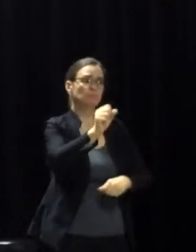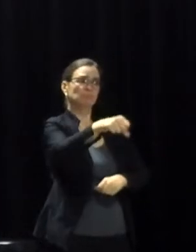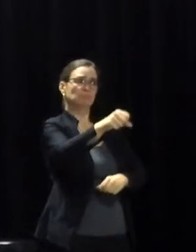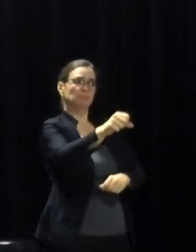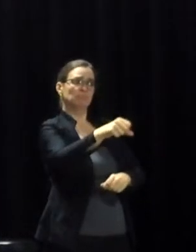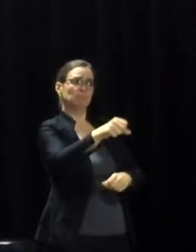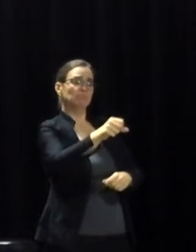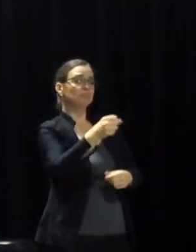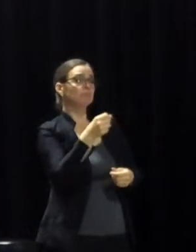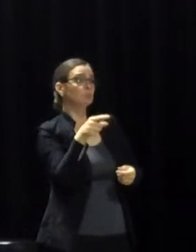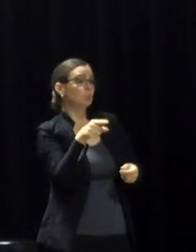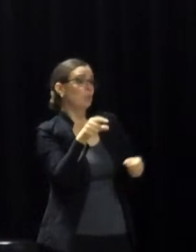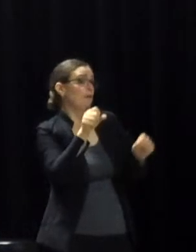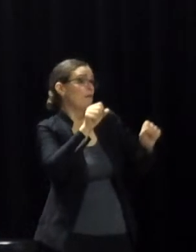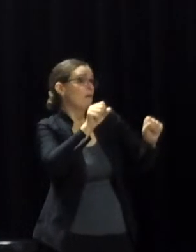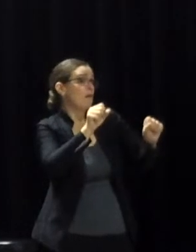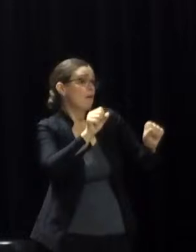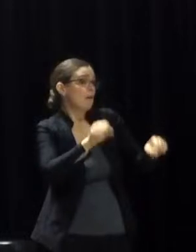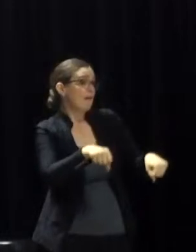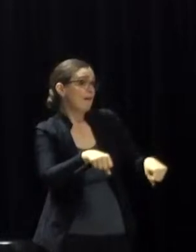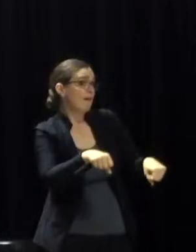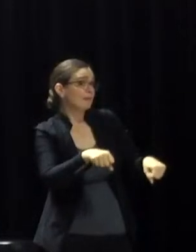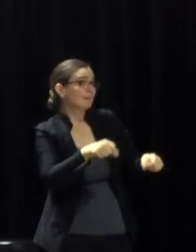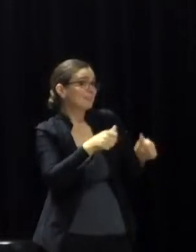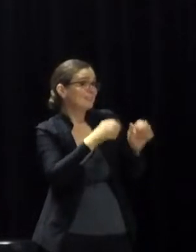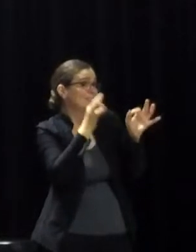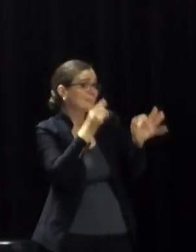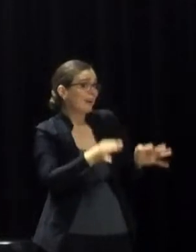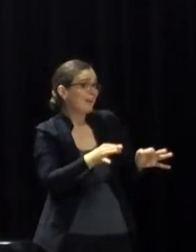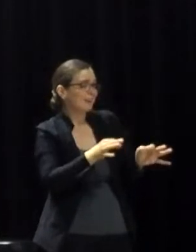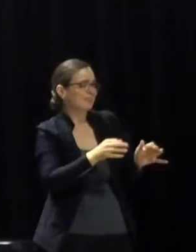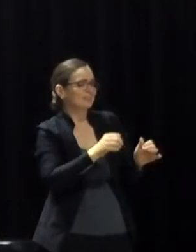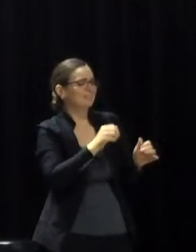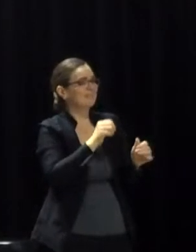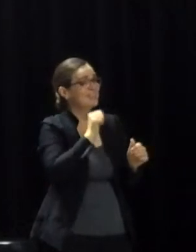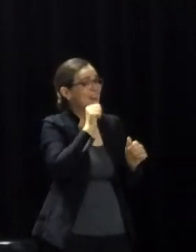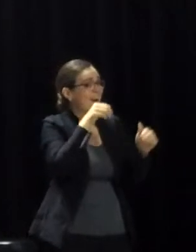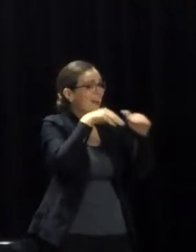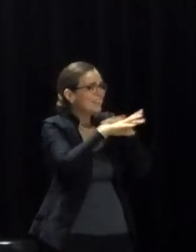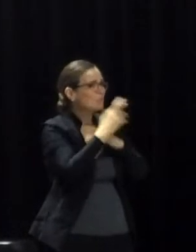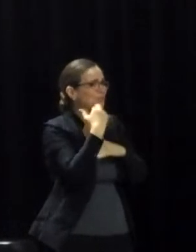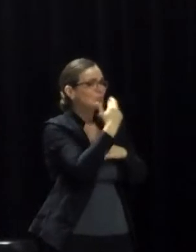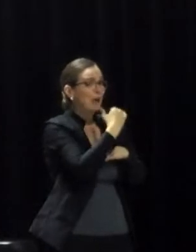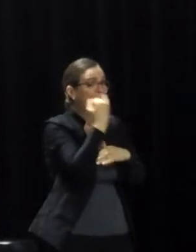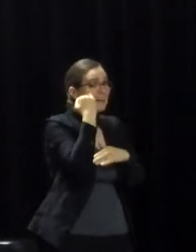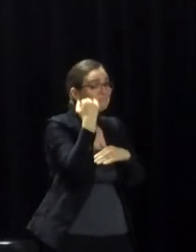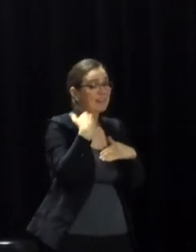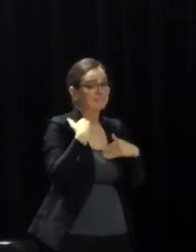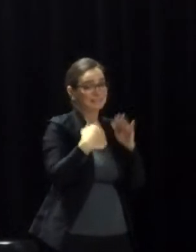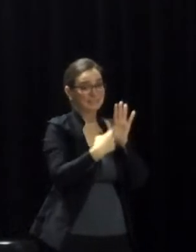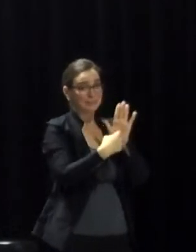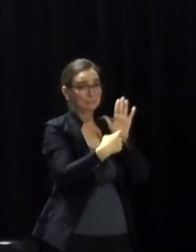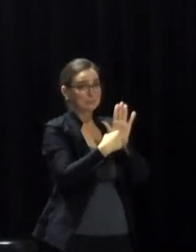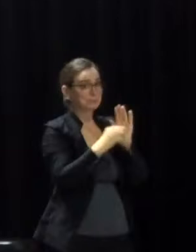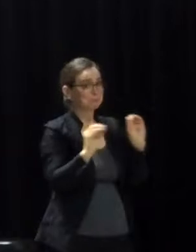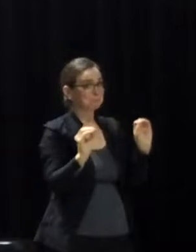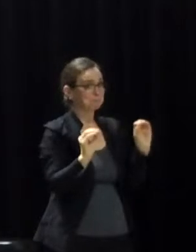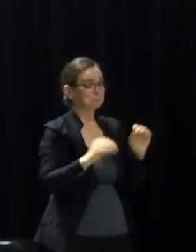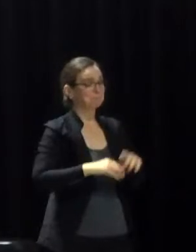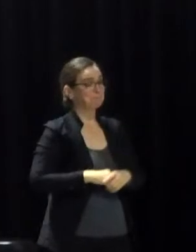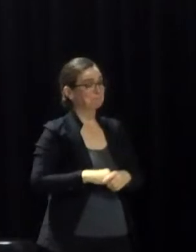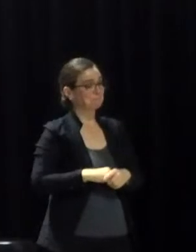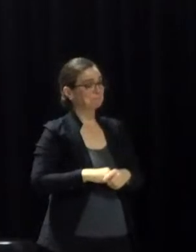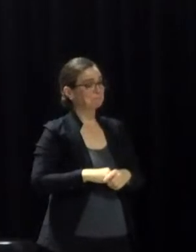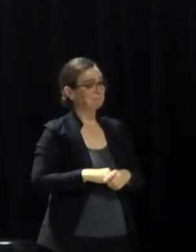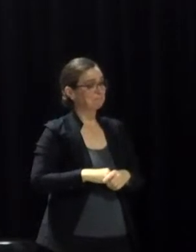have symptoms. Oh, you found that? Yeah, some that's people went exactly is happening. They may have little bit symptoms. They may think, oh,